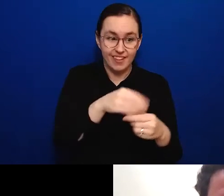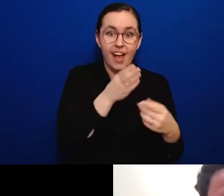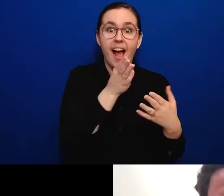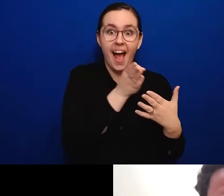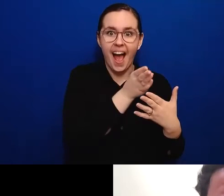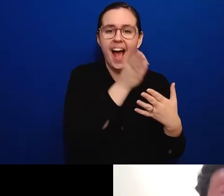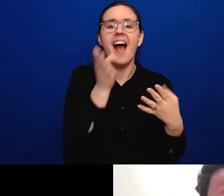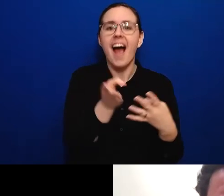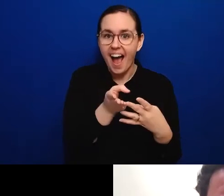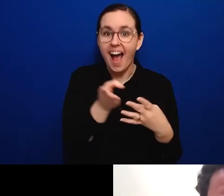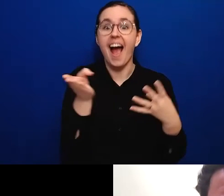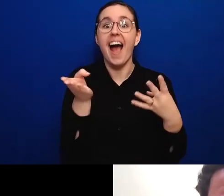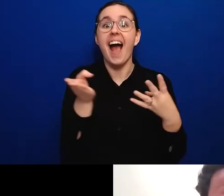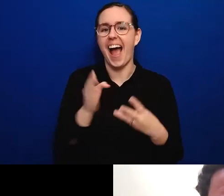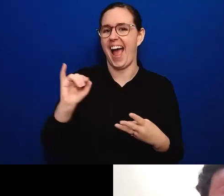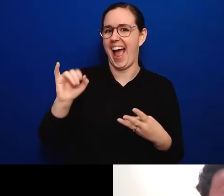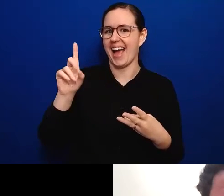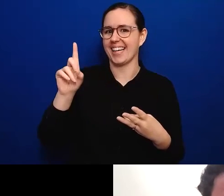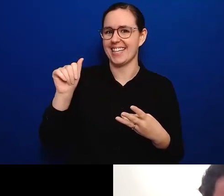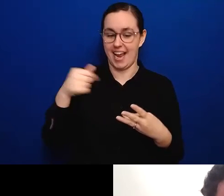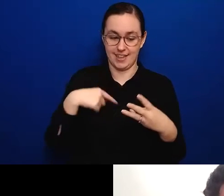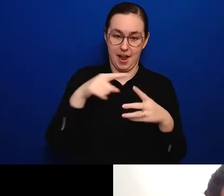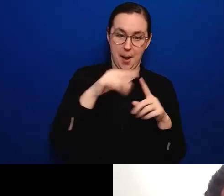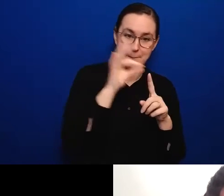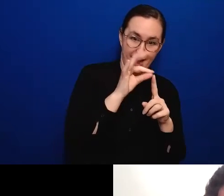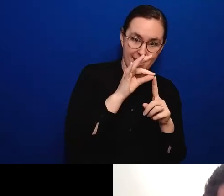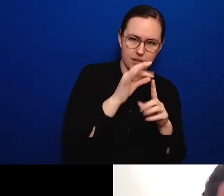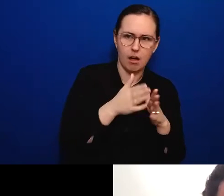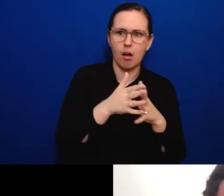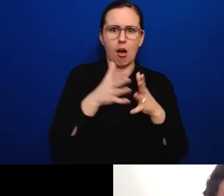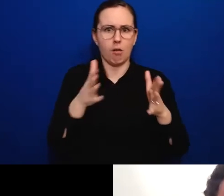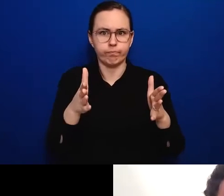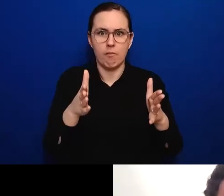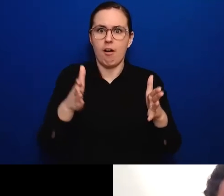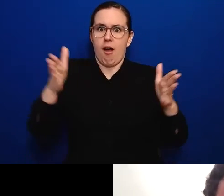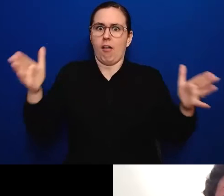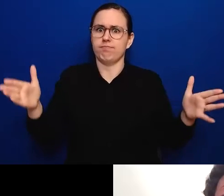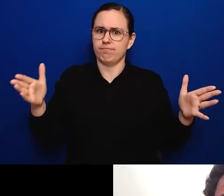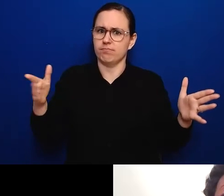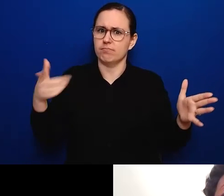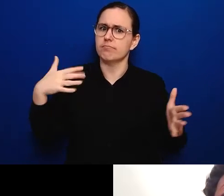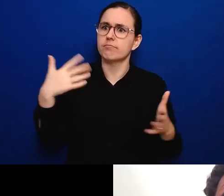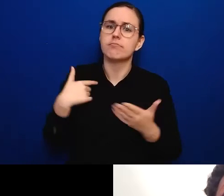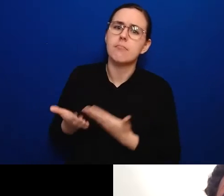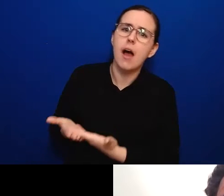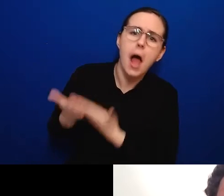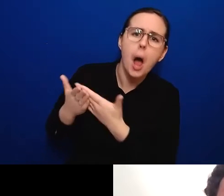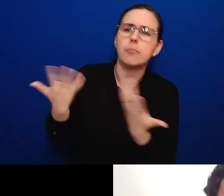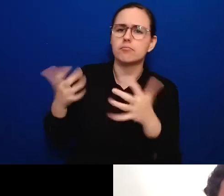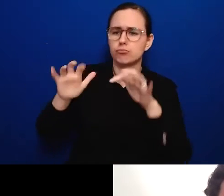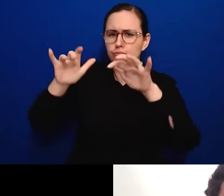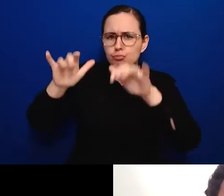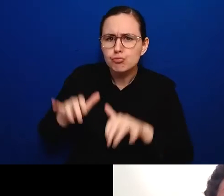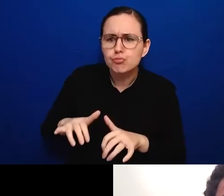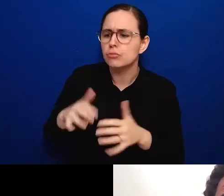in writing the report, basically for the to write and compile the report, for the shadow report and the alternative report for the